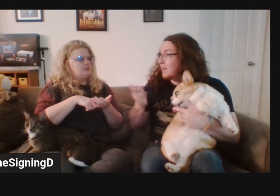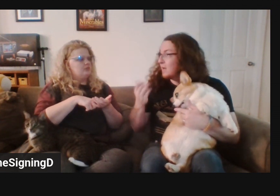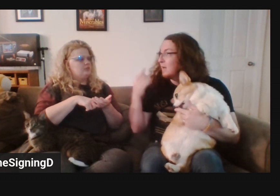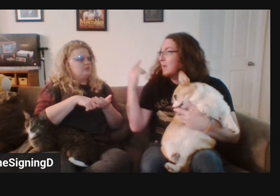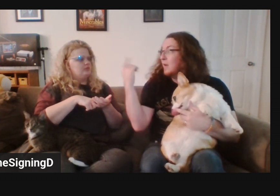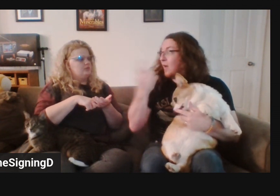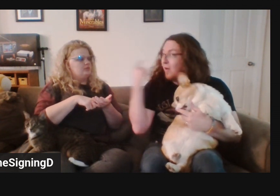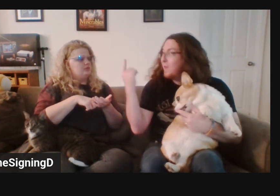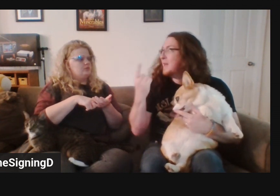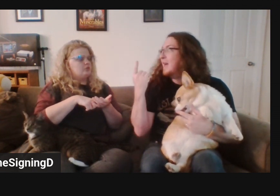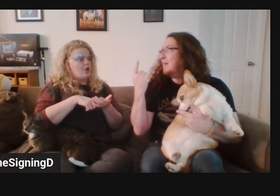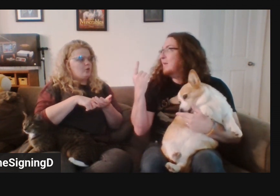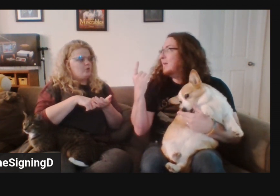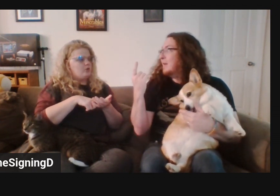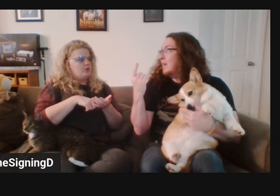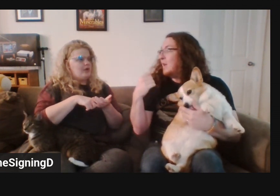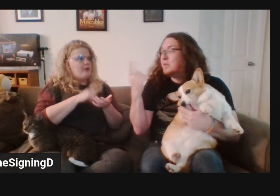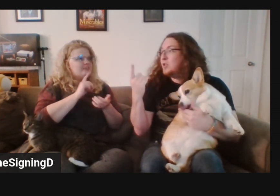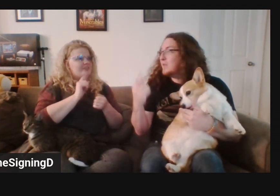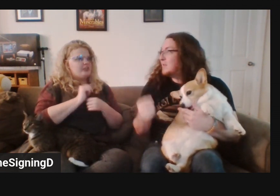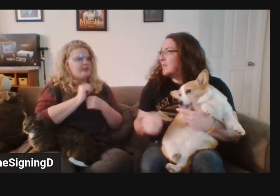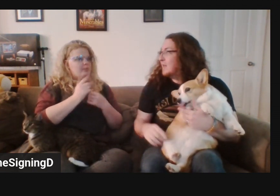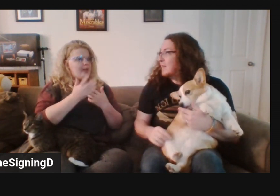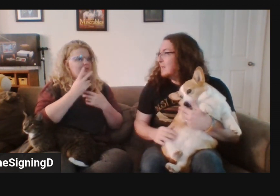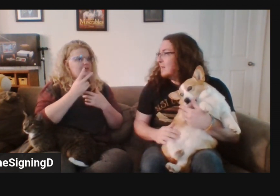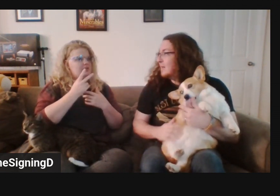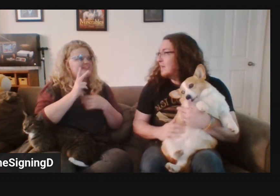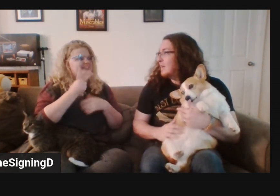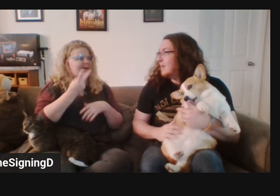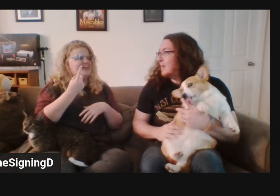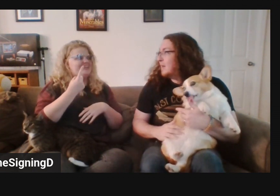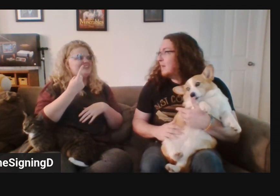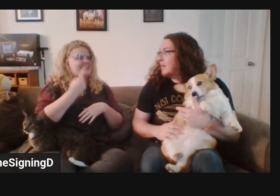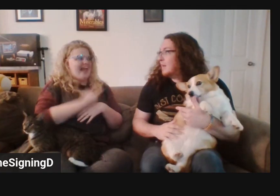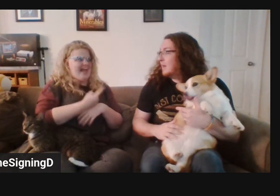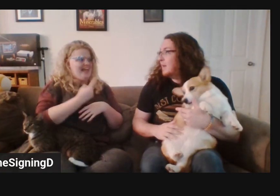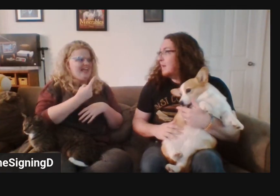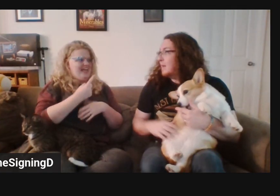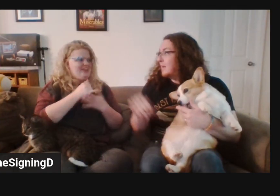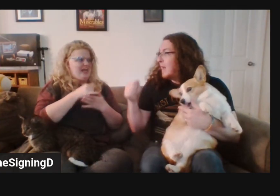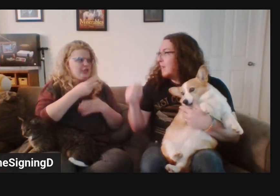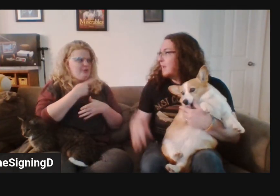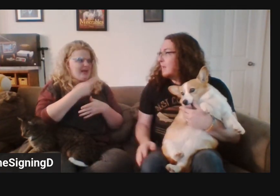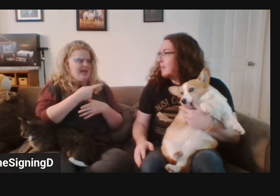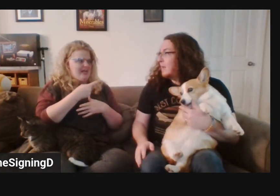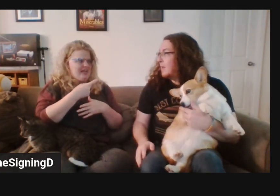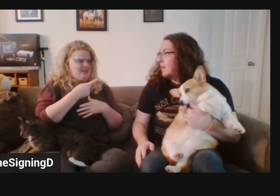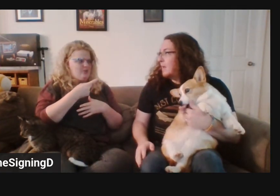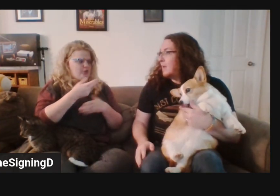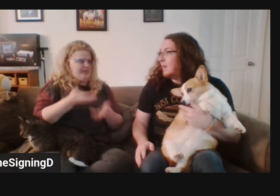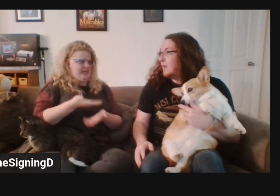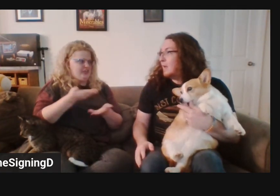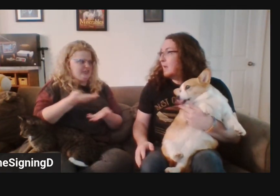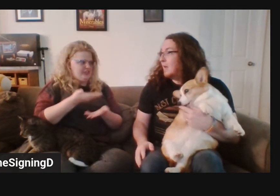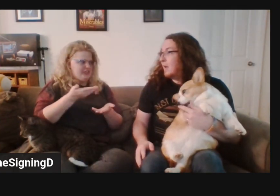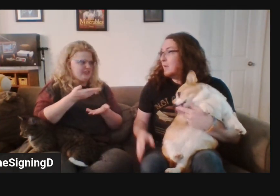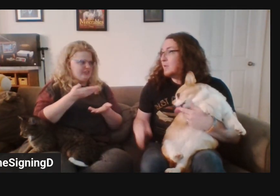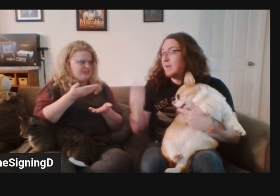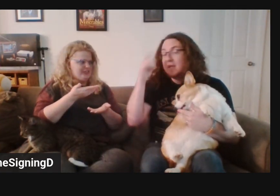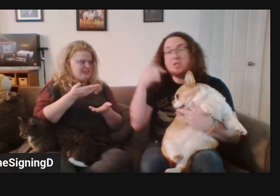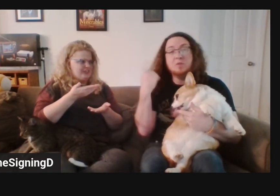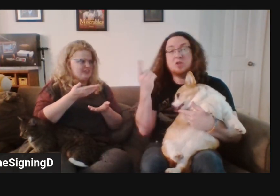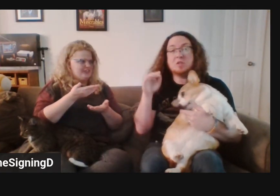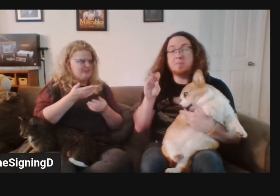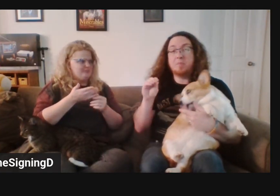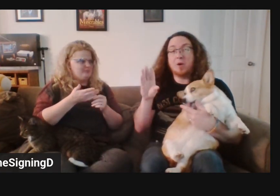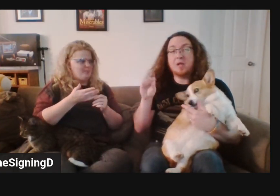you were here all the Really? time. It was just literally maybe the second day that Yeah. you and I were here. so I